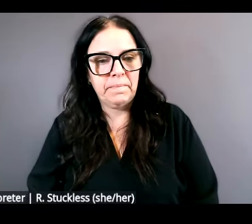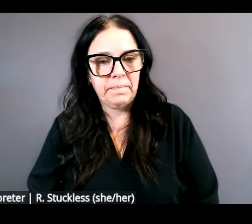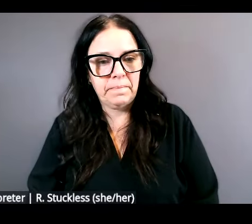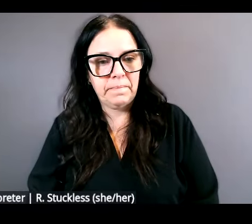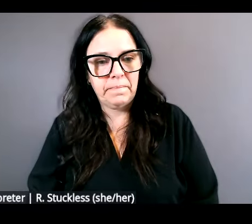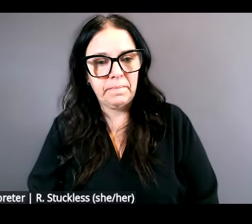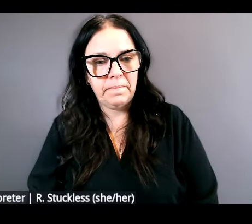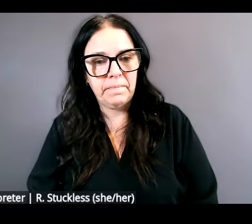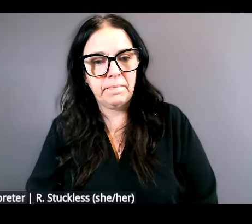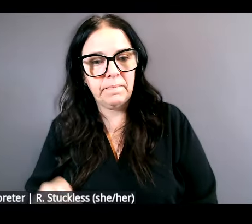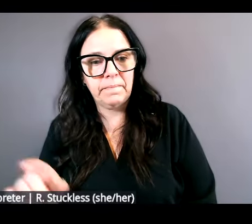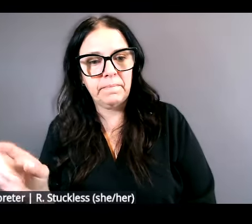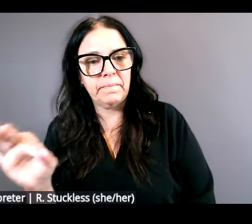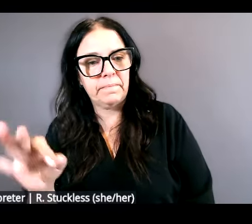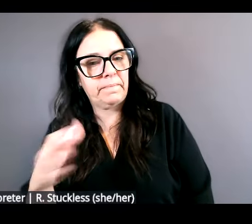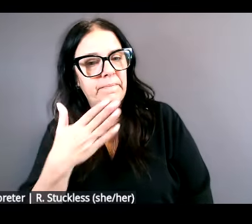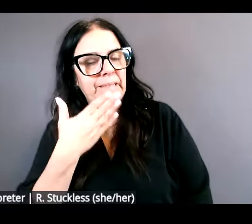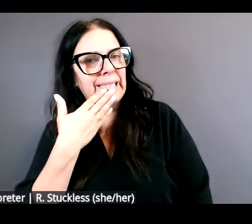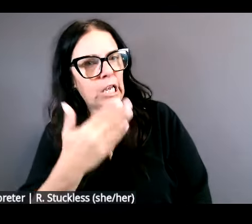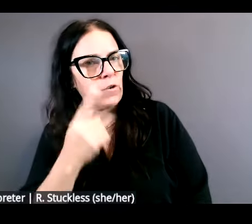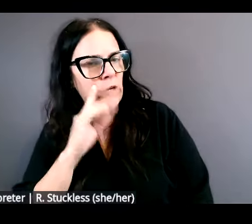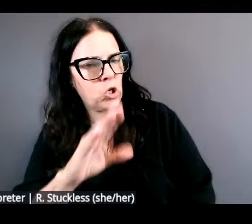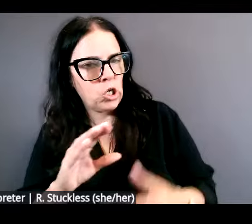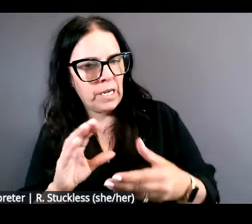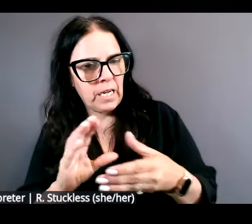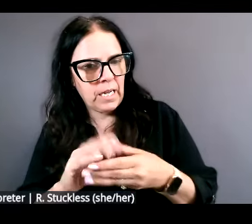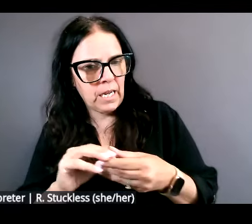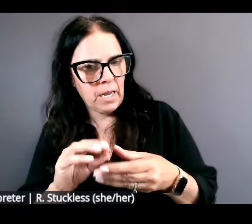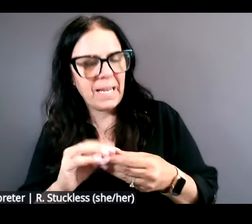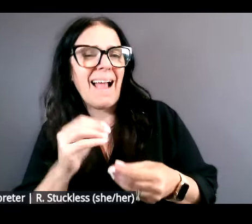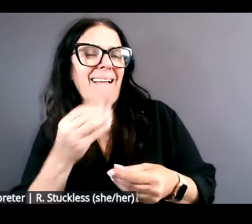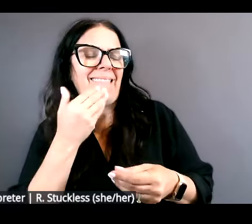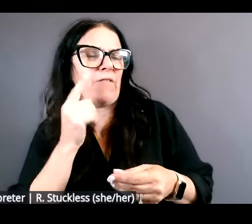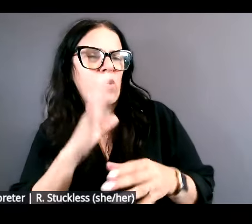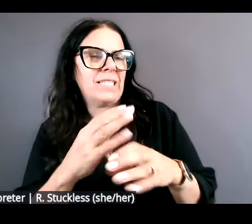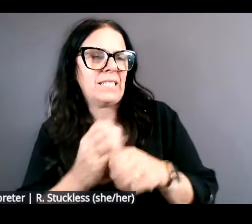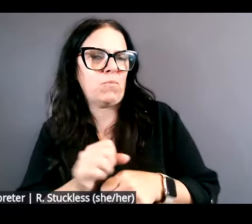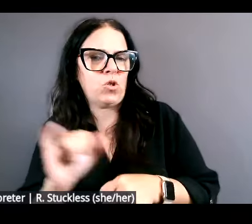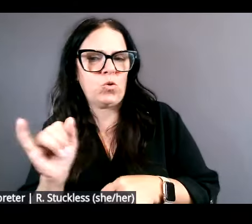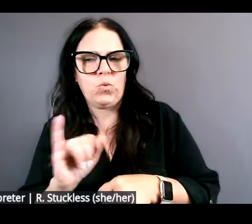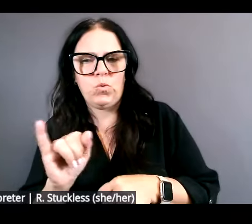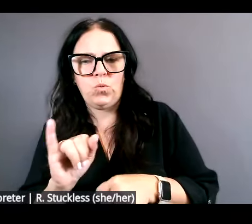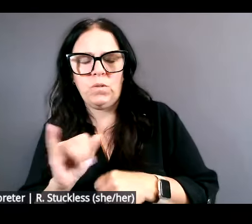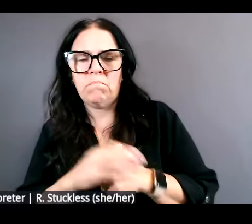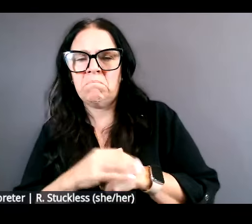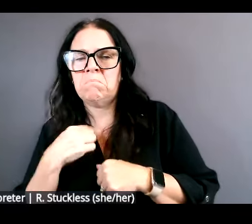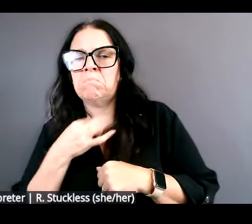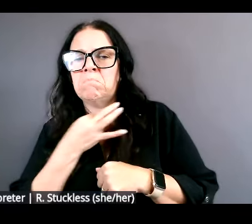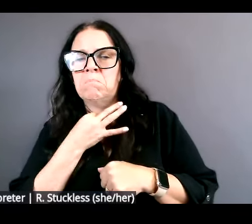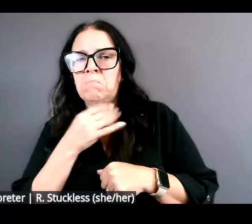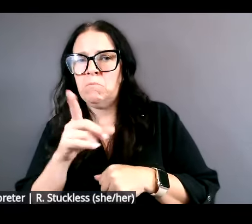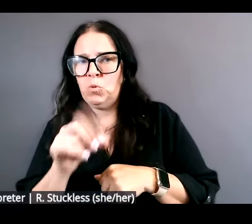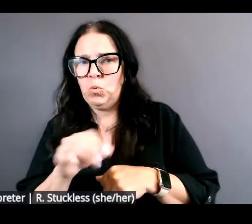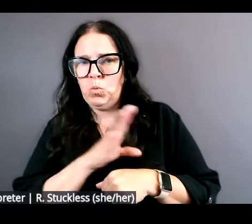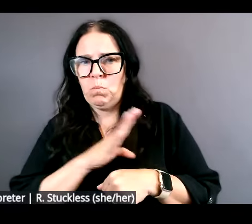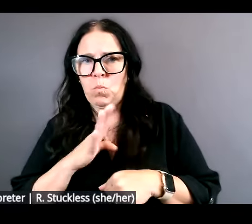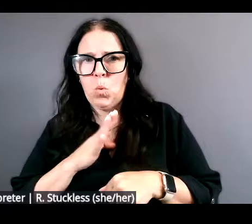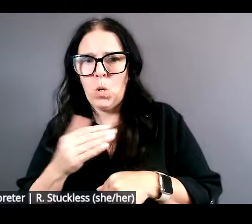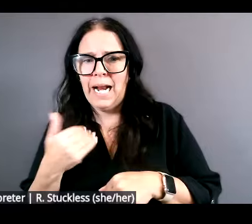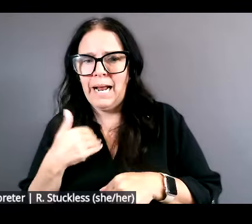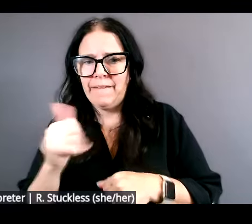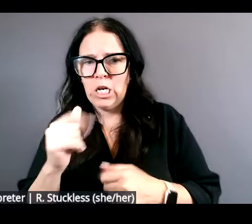thank you for your summary as well, Mr. Kazi. Does the board have any questions for the acting director? Any questions about